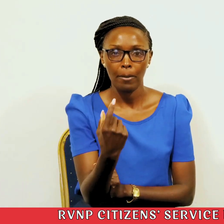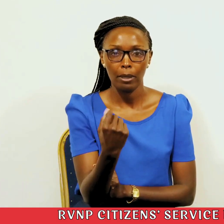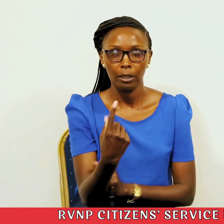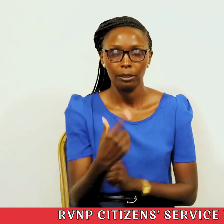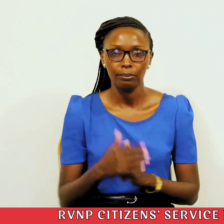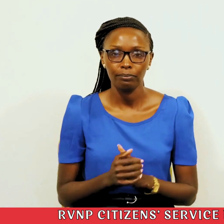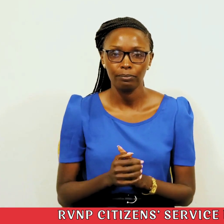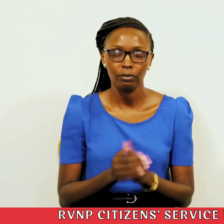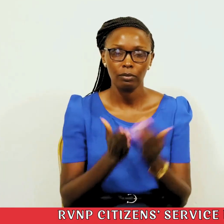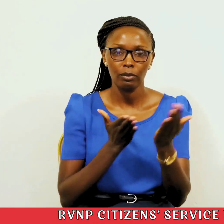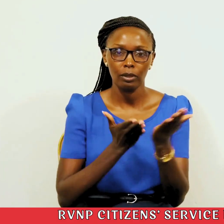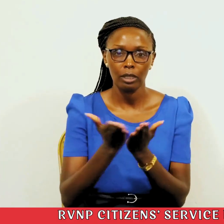Service: